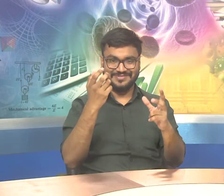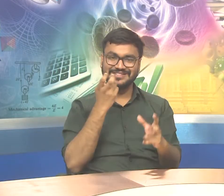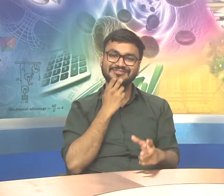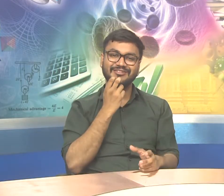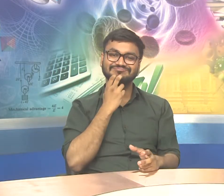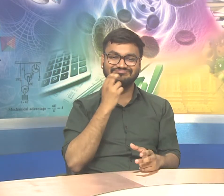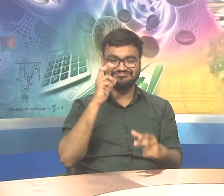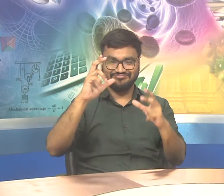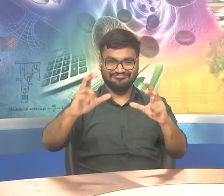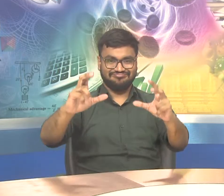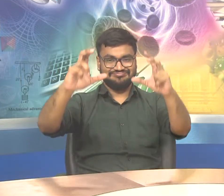energy.